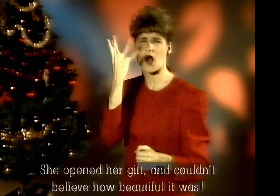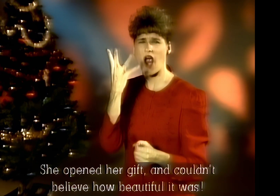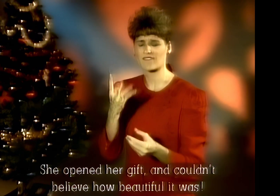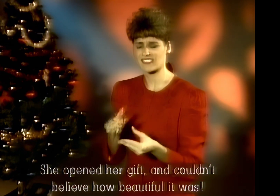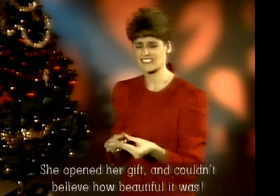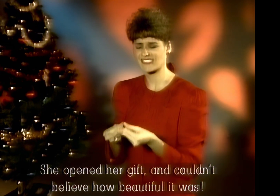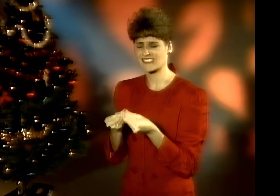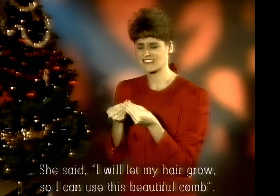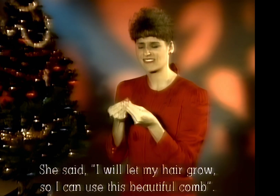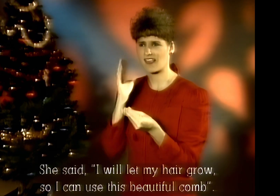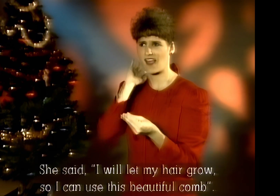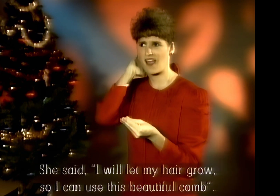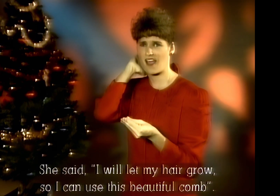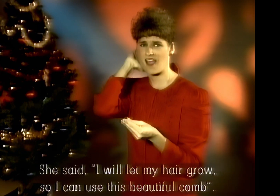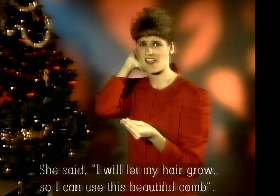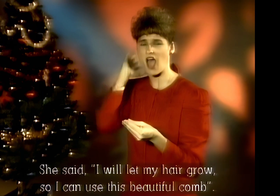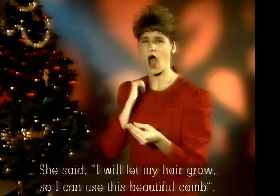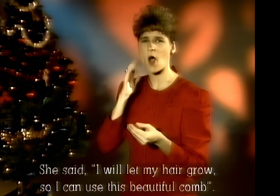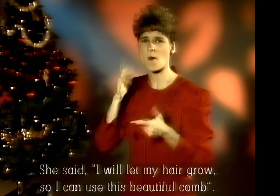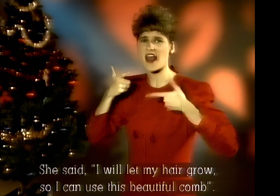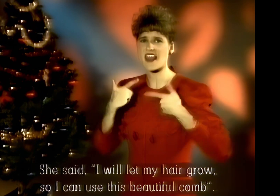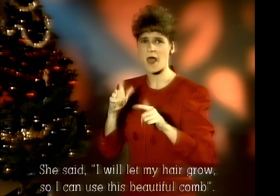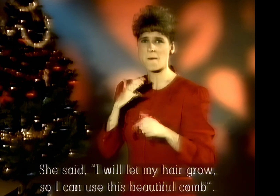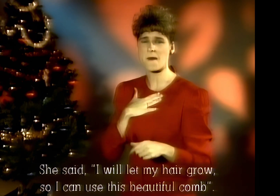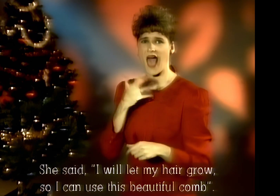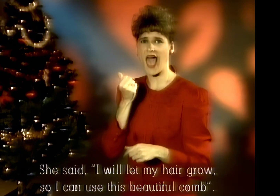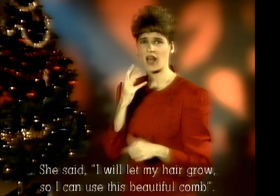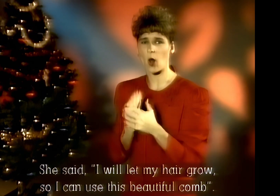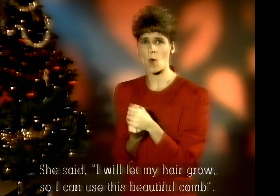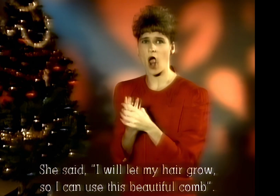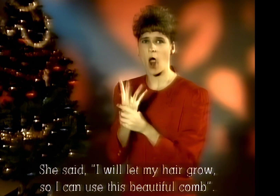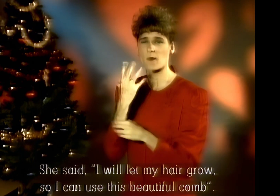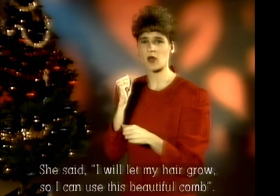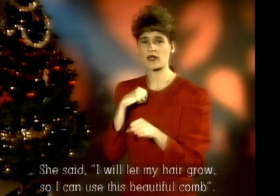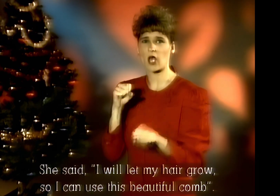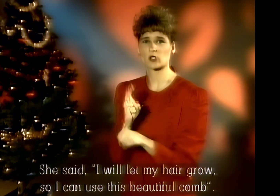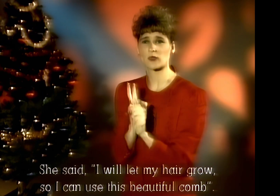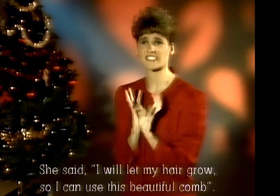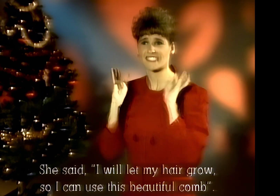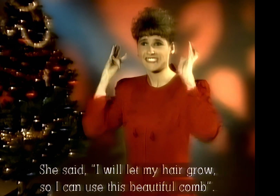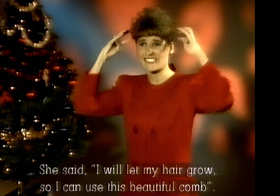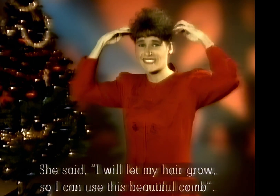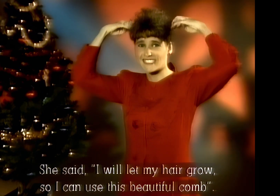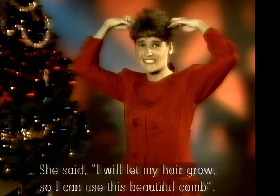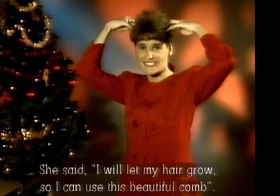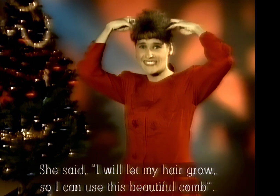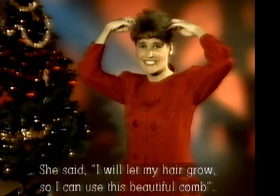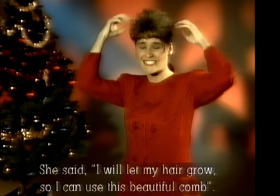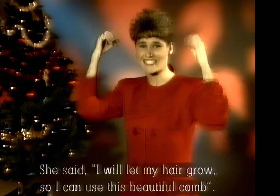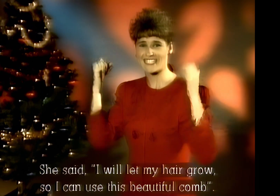she couldn't believe it was so beautiful. And she reached up and touched her hair, and she says, "Well, I will let my hair grow back so I can